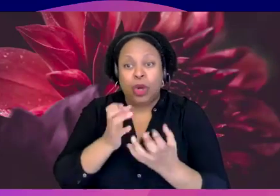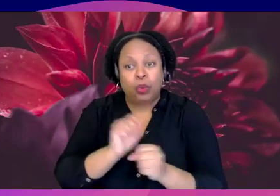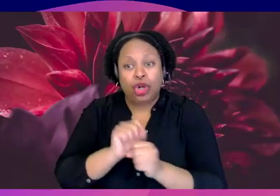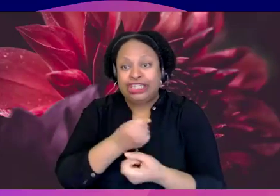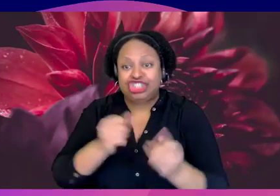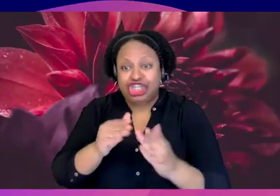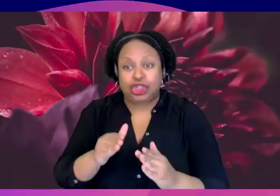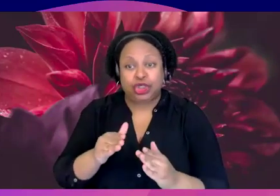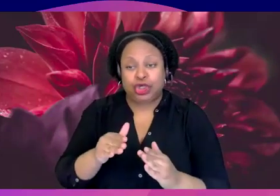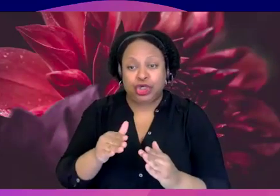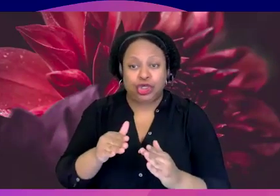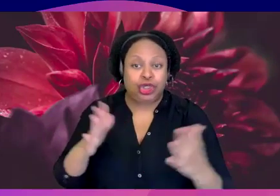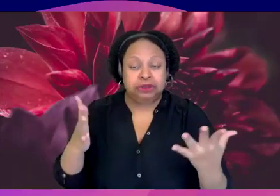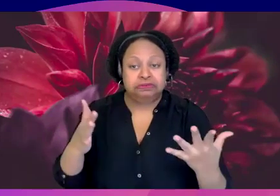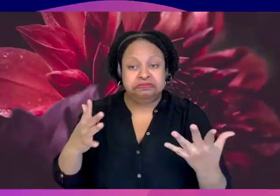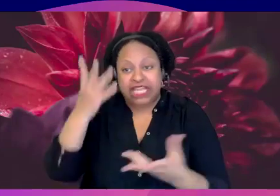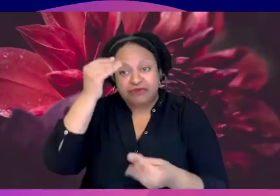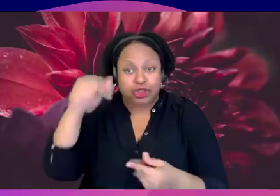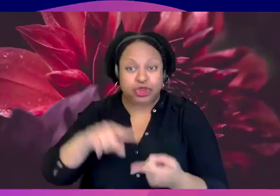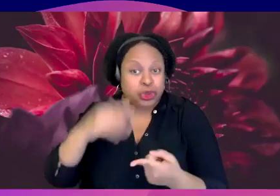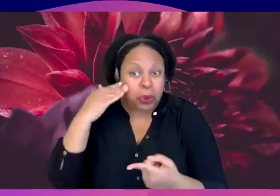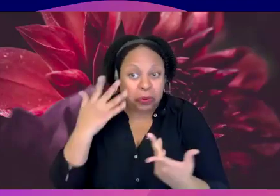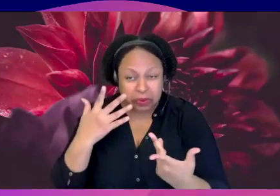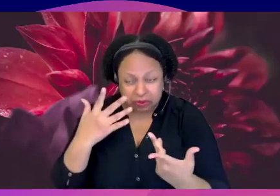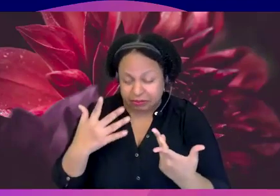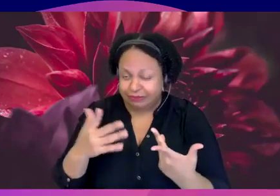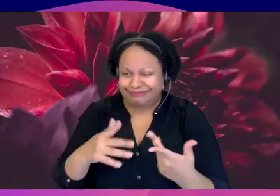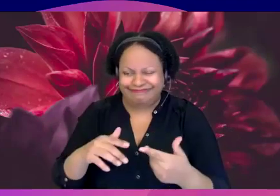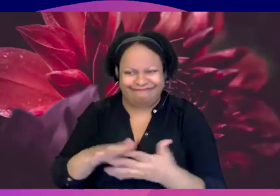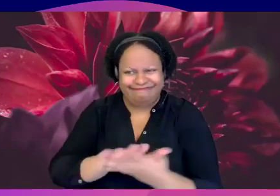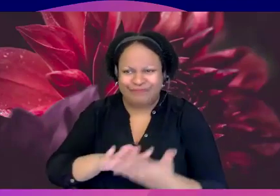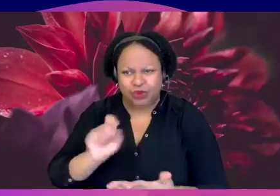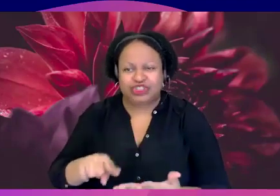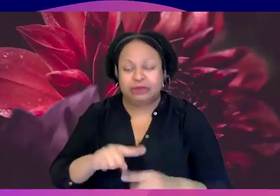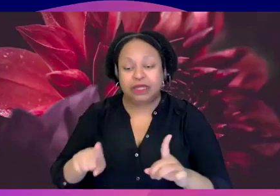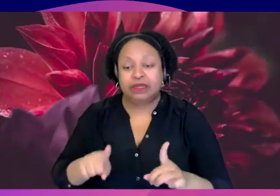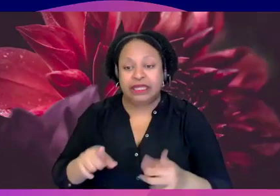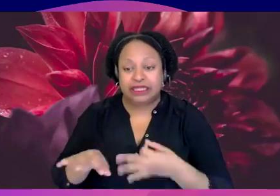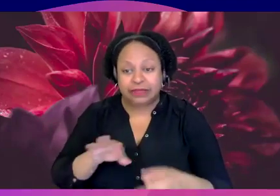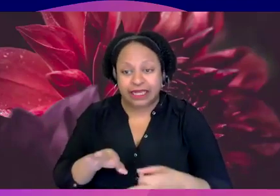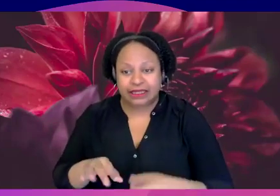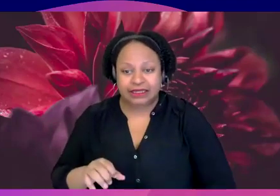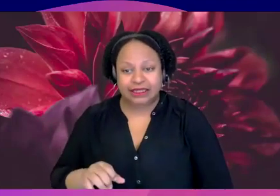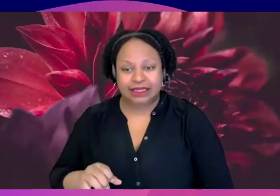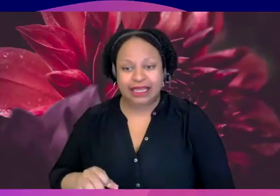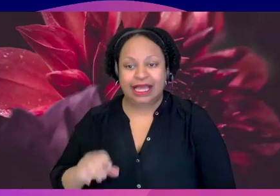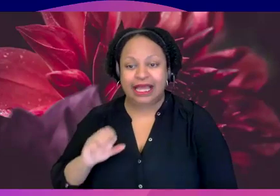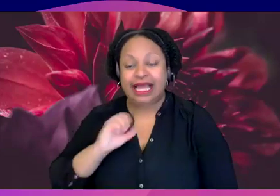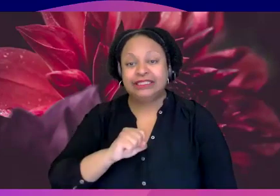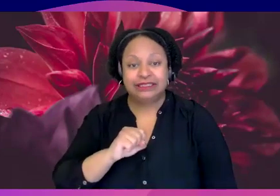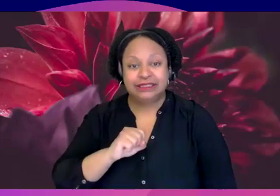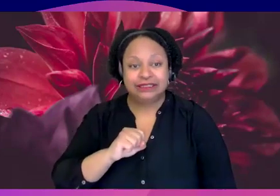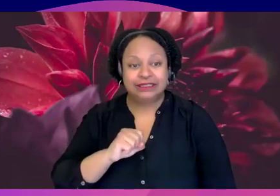things to know. But what I can say is that for SVNB, um,